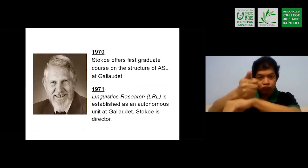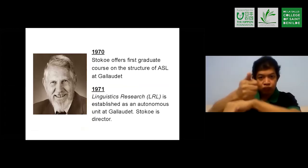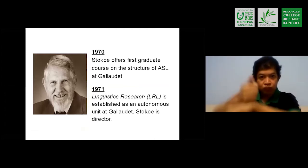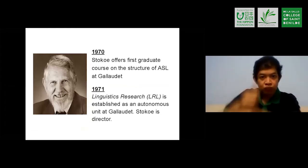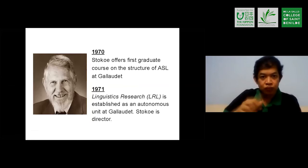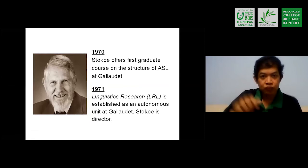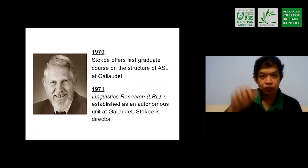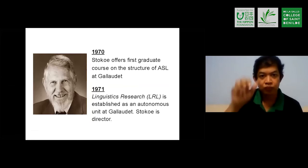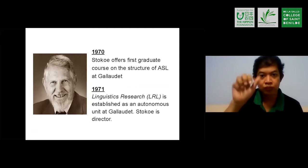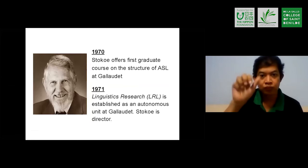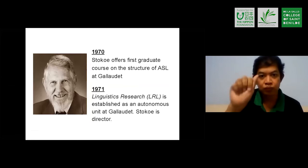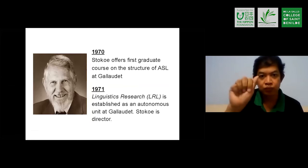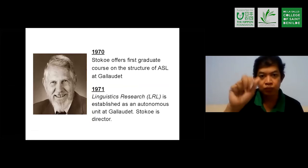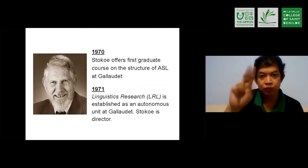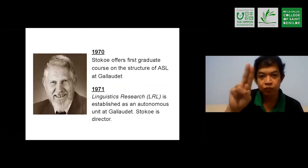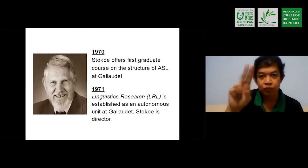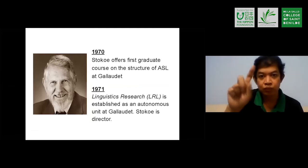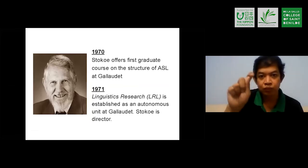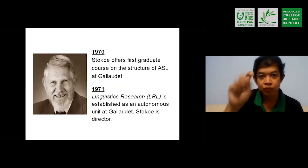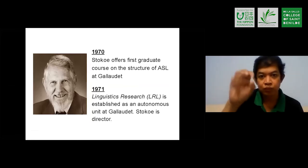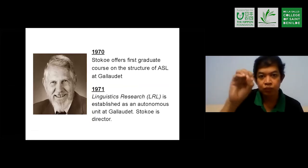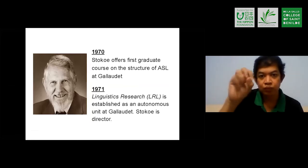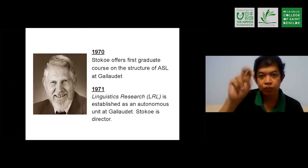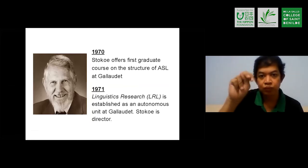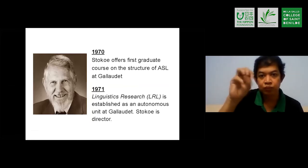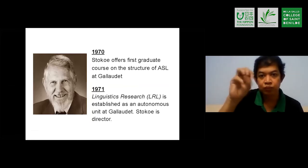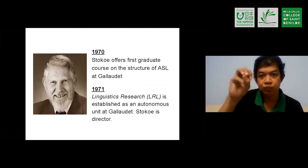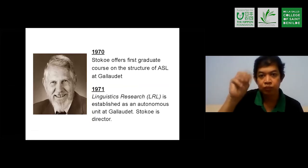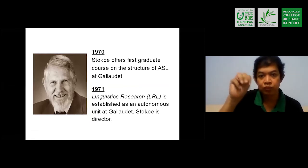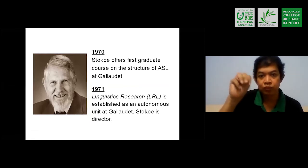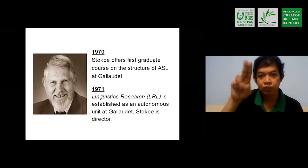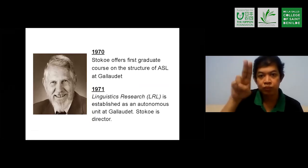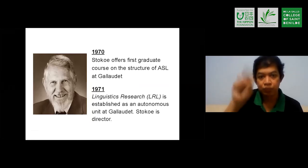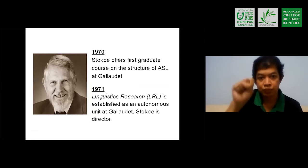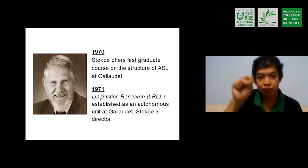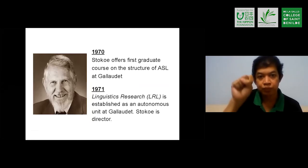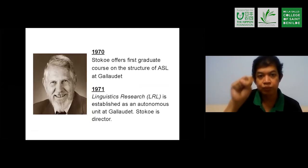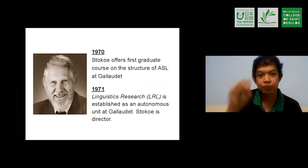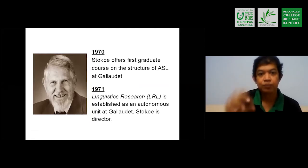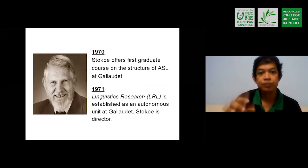research was established